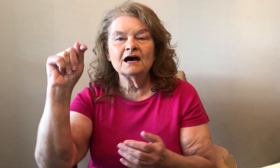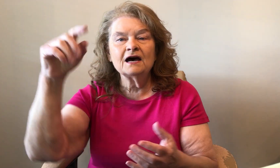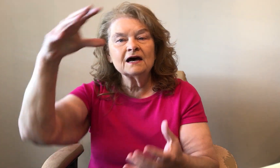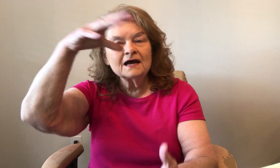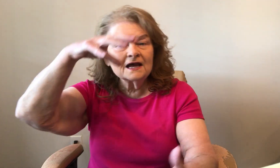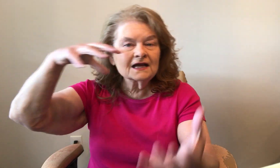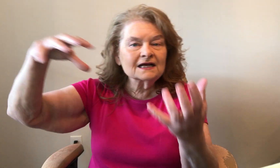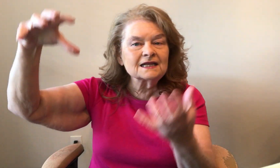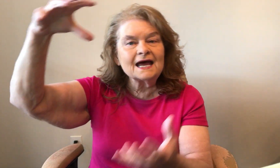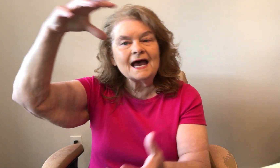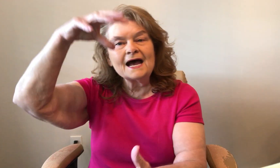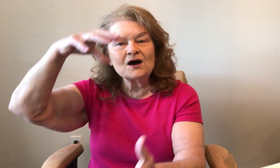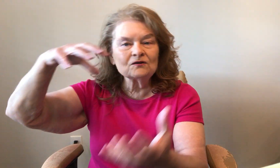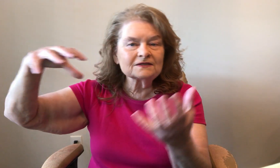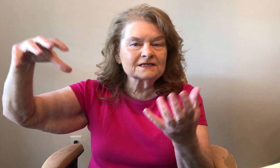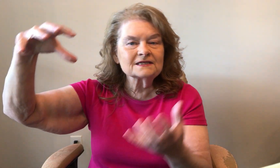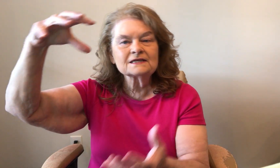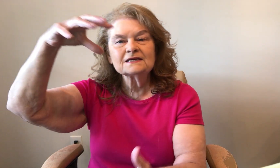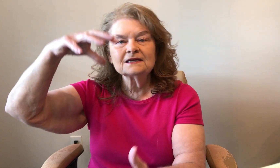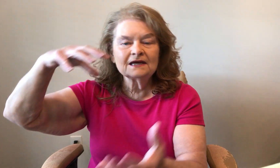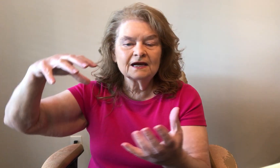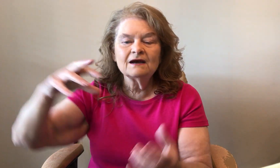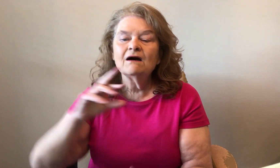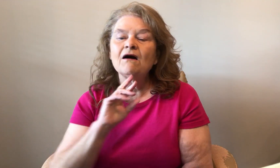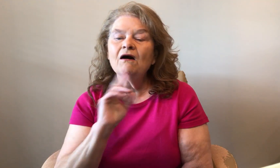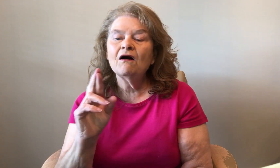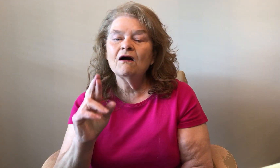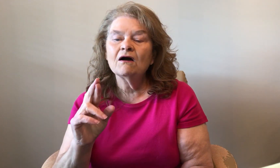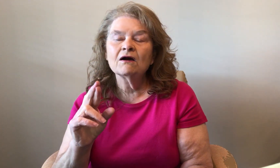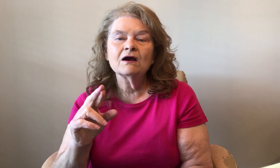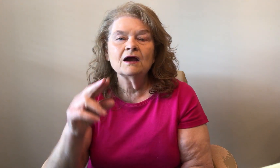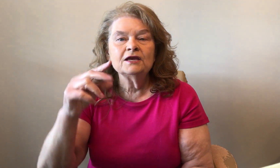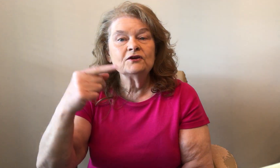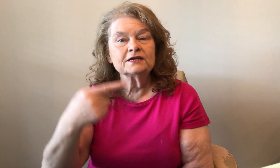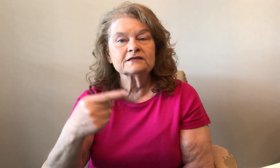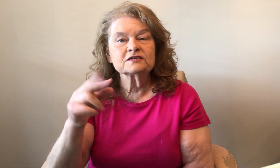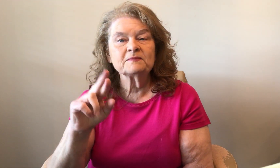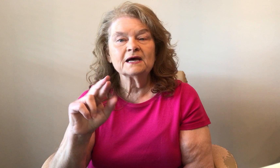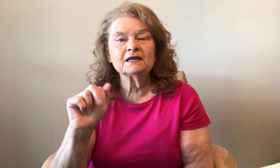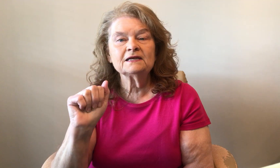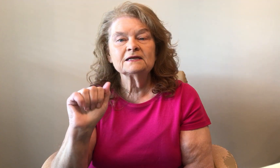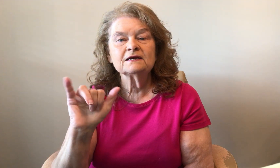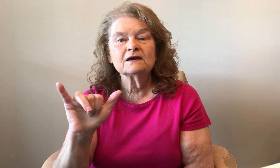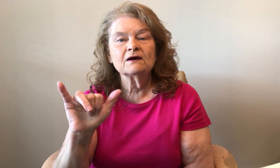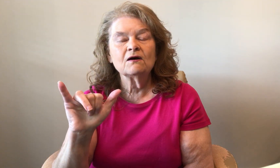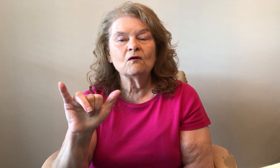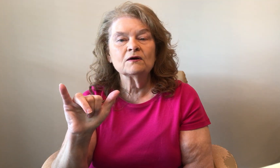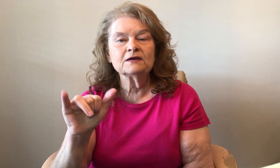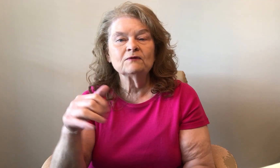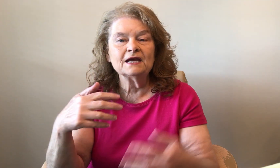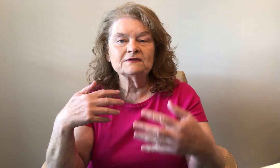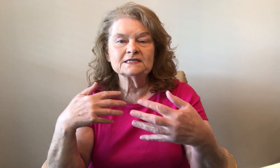The clouds are, you can either spell it or then we have a